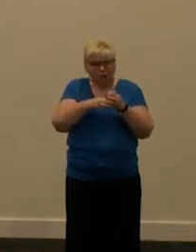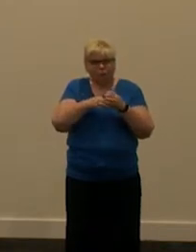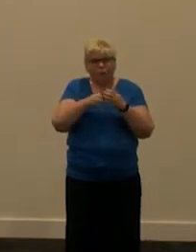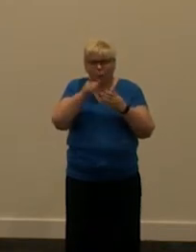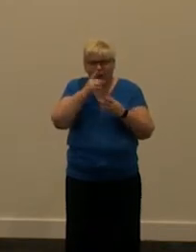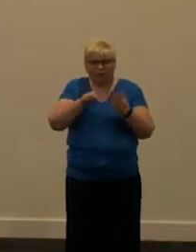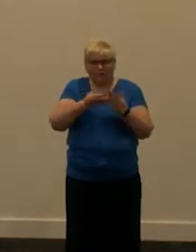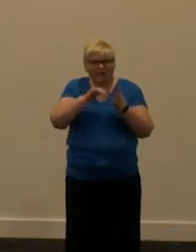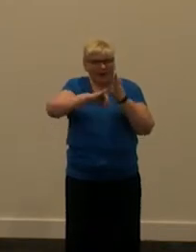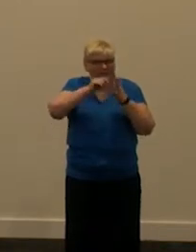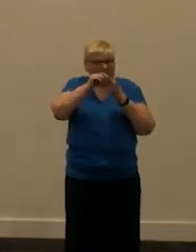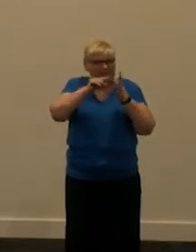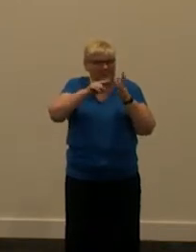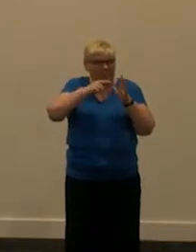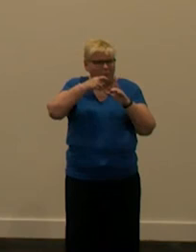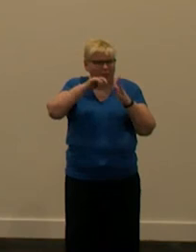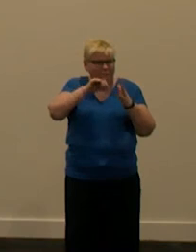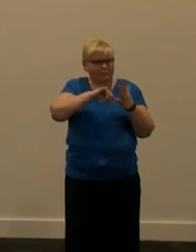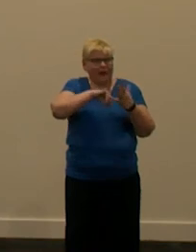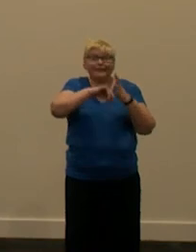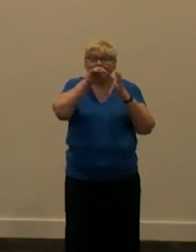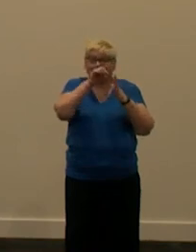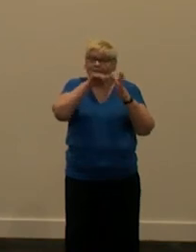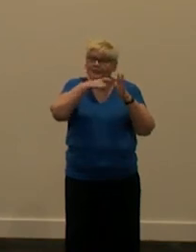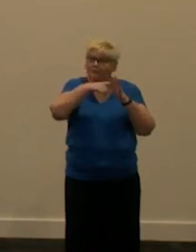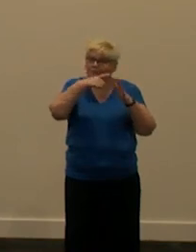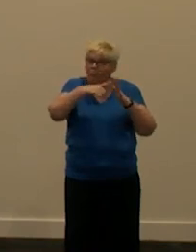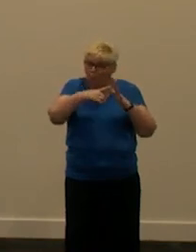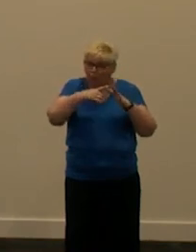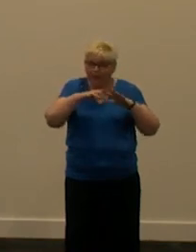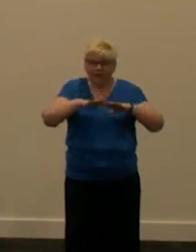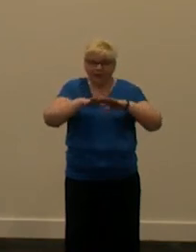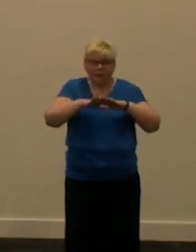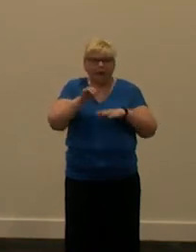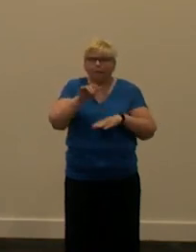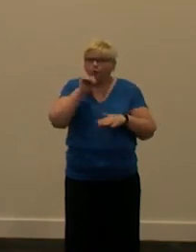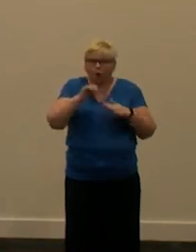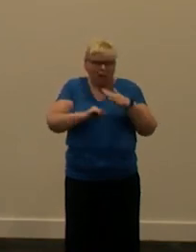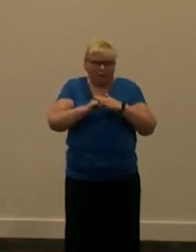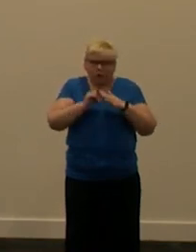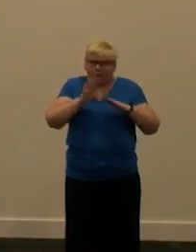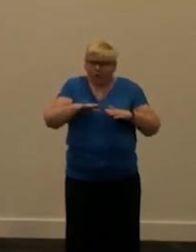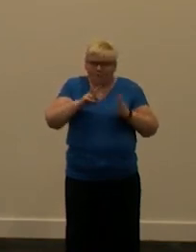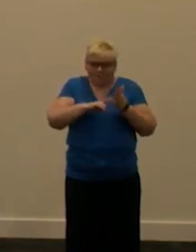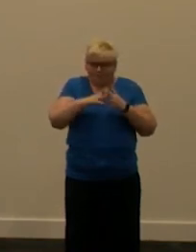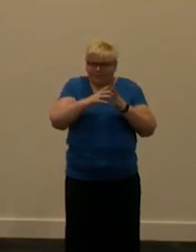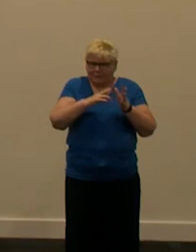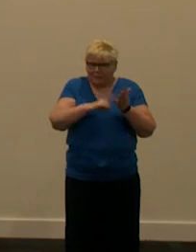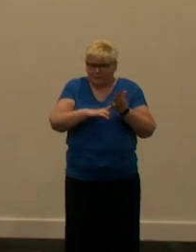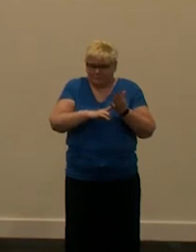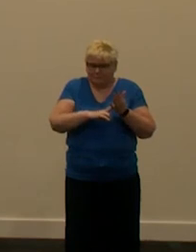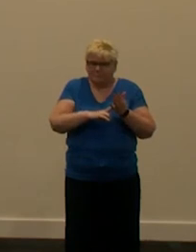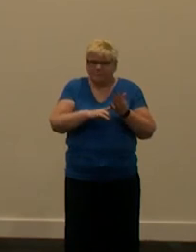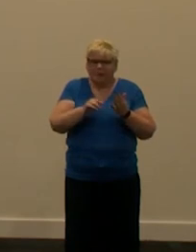implement spoke networks. But here, keep in mind, we have a limitation. This is not a limitation from the virtual WAN hub itself. This is